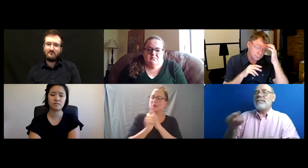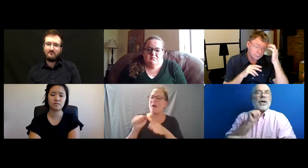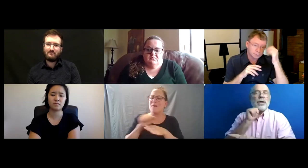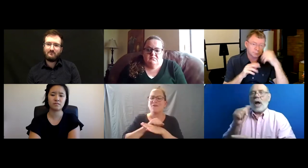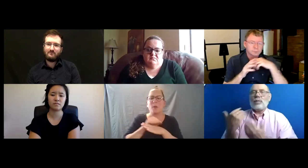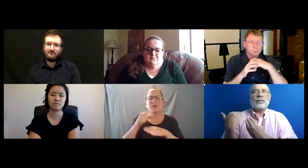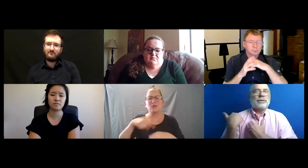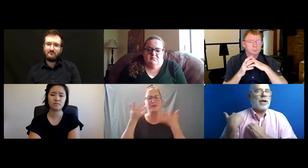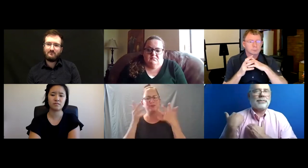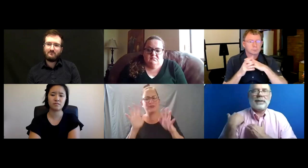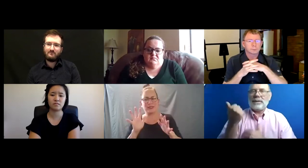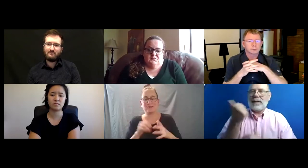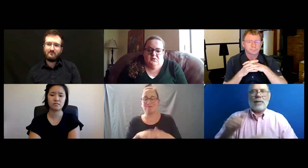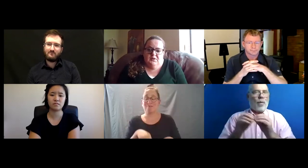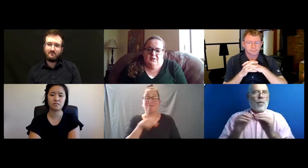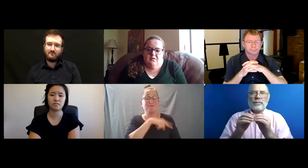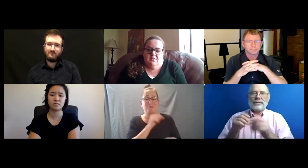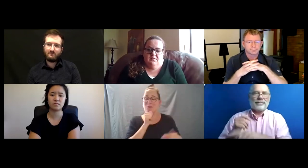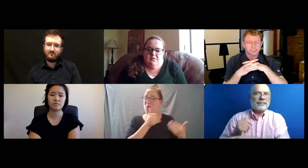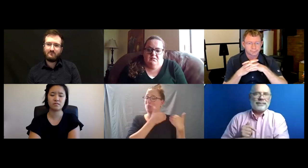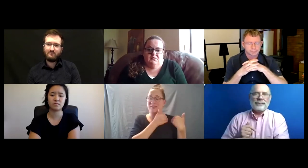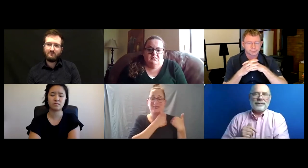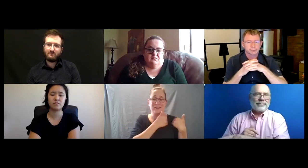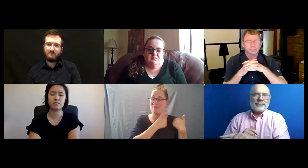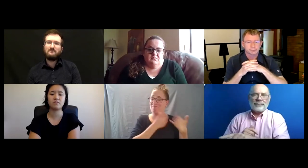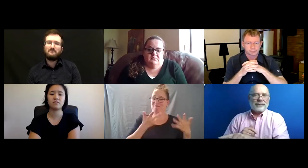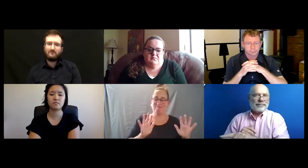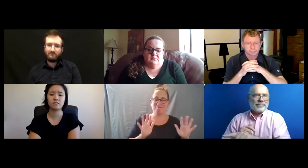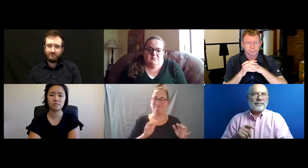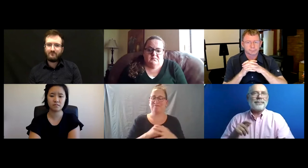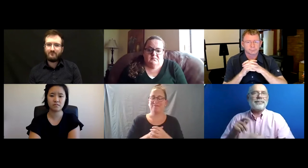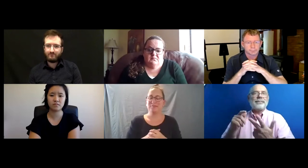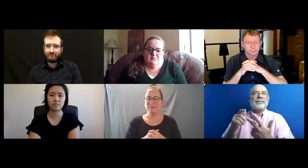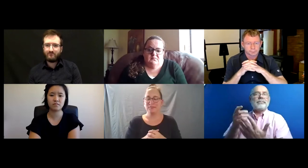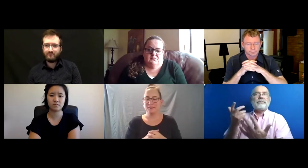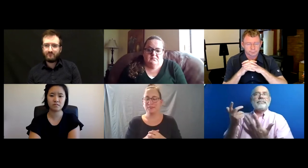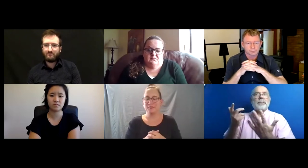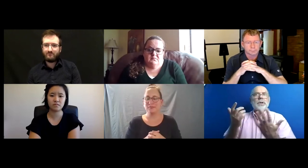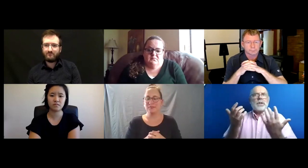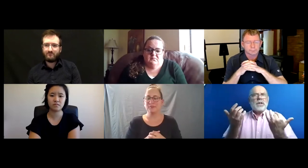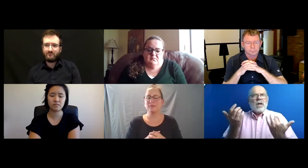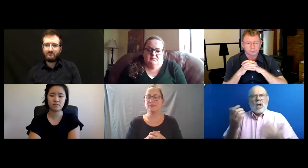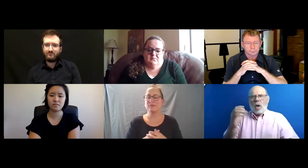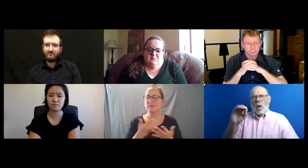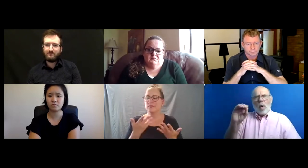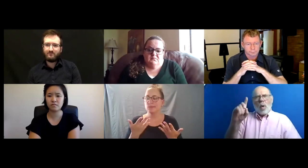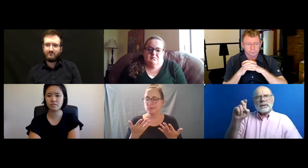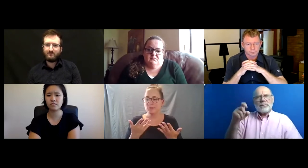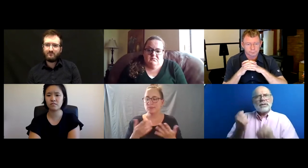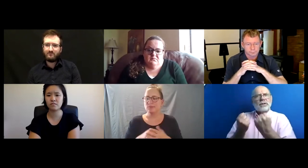And and ODSP no longer provides funding for skills training as well.